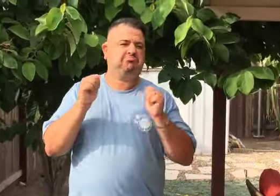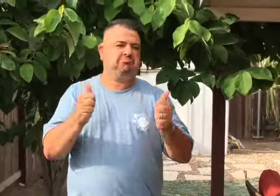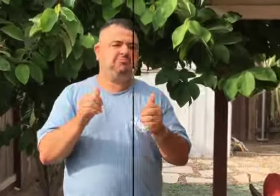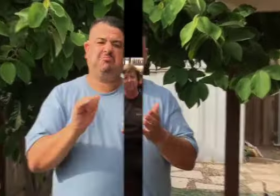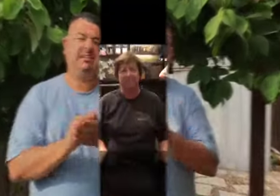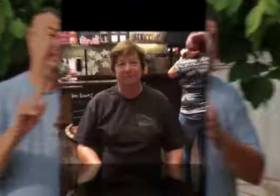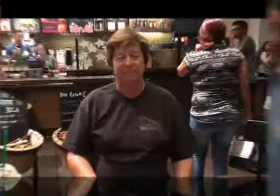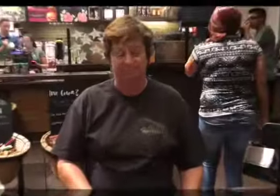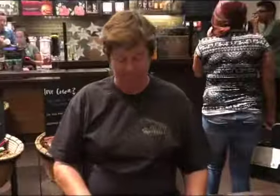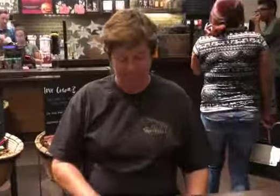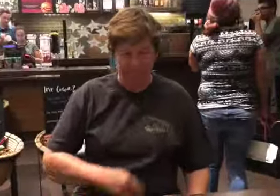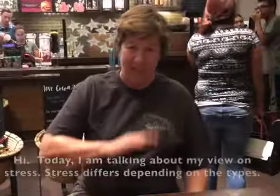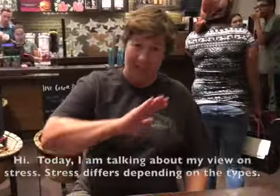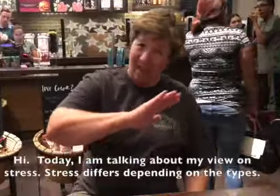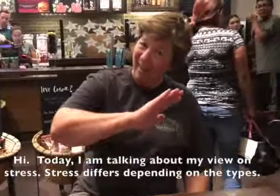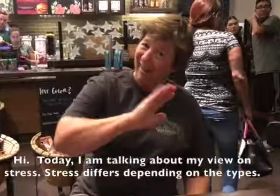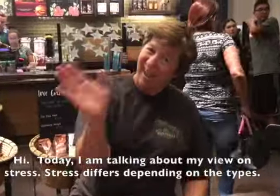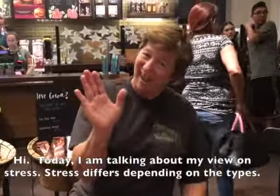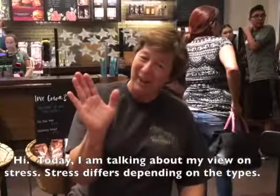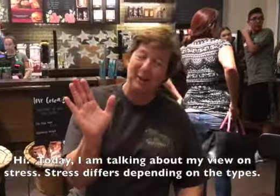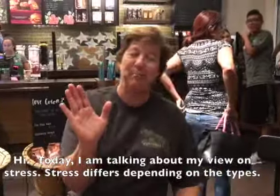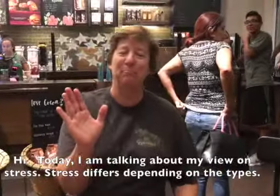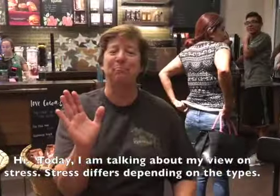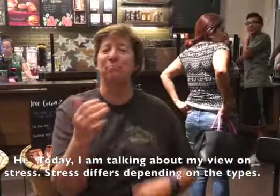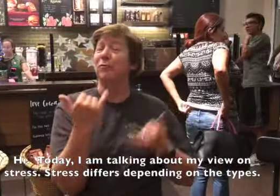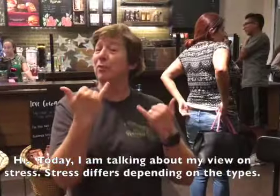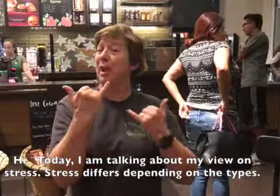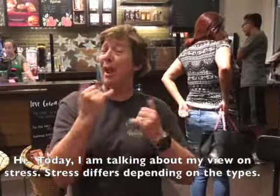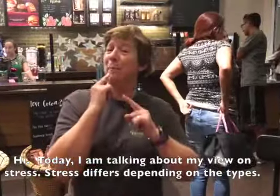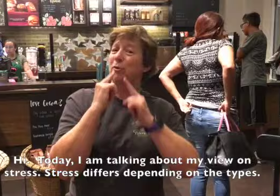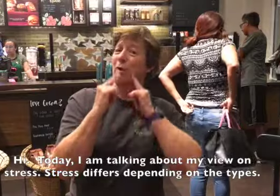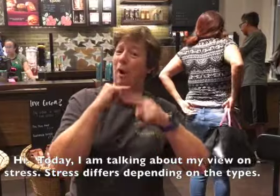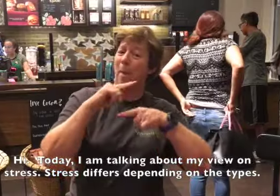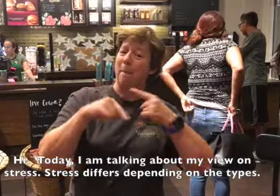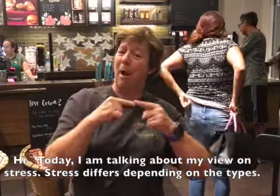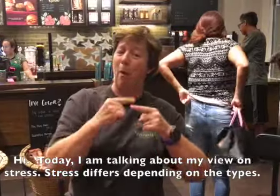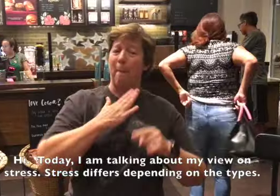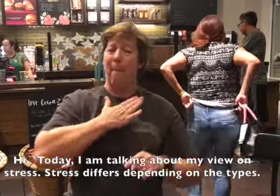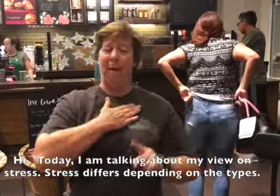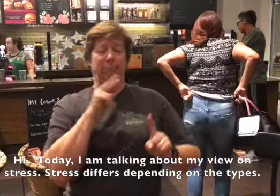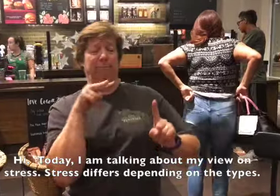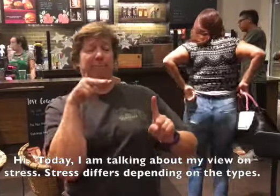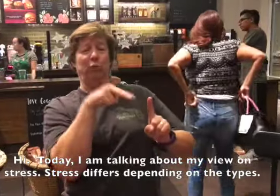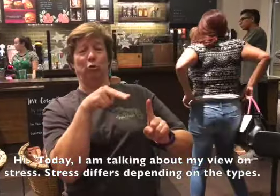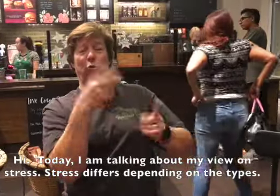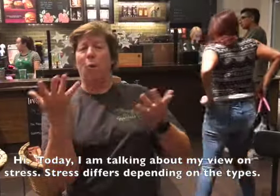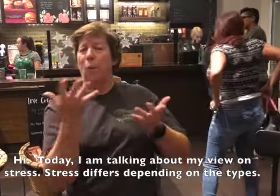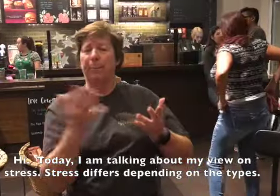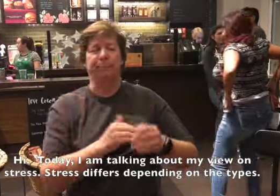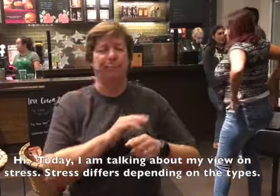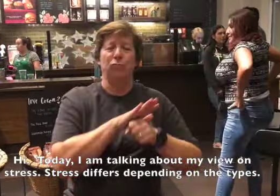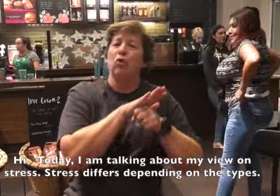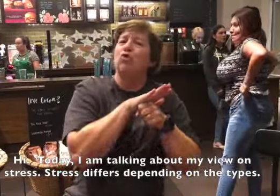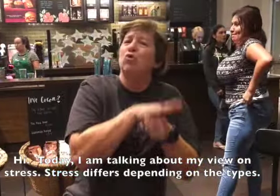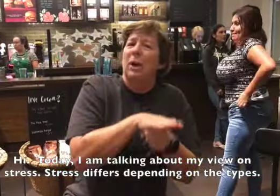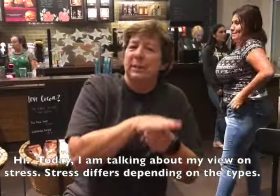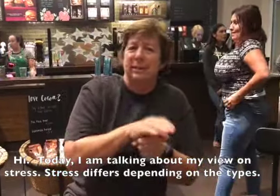time and respect my feelings. Hi, today I'm talking about view on stress. Stress differs depending